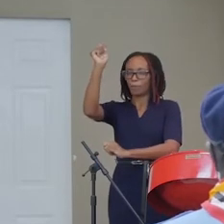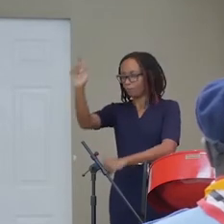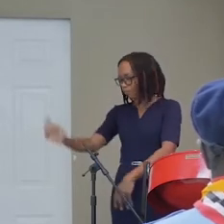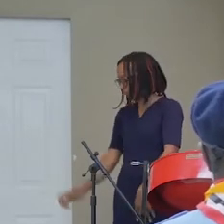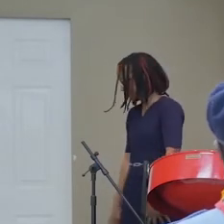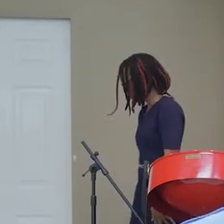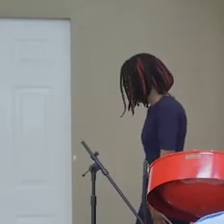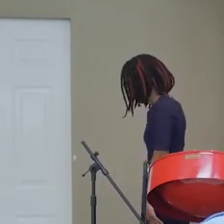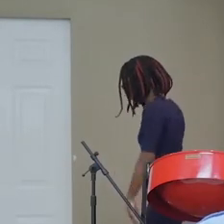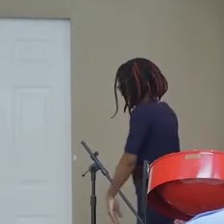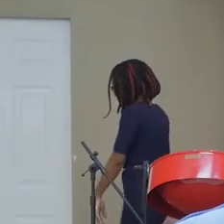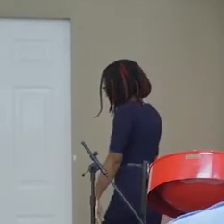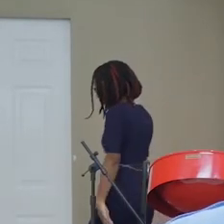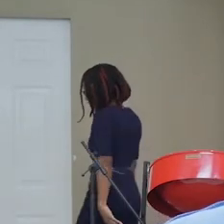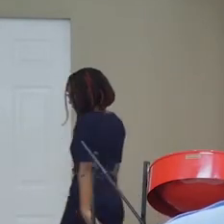Tobago.